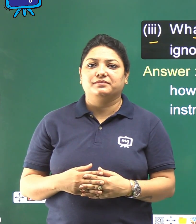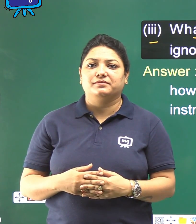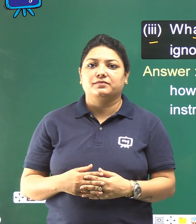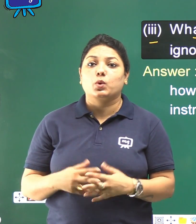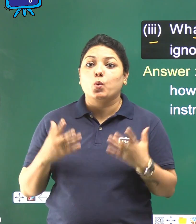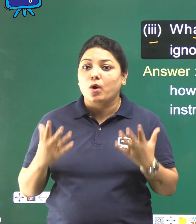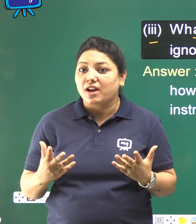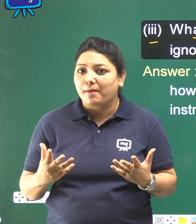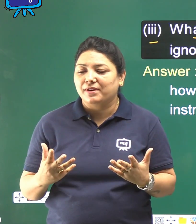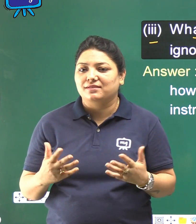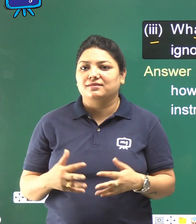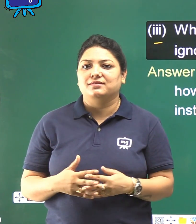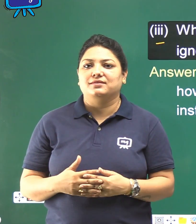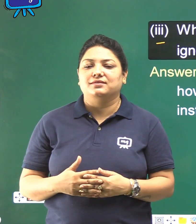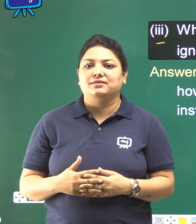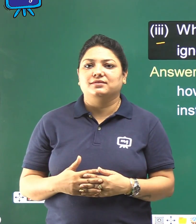what happens